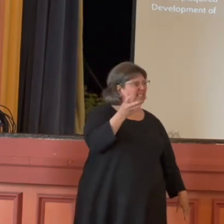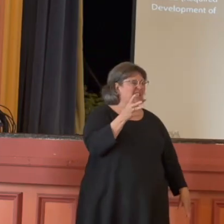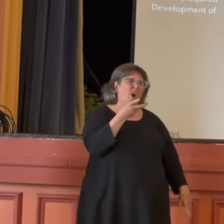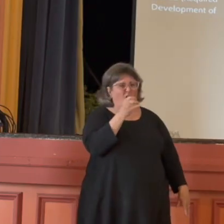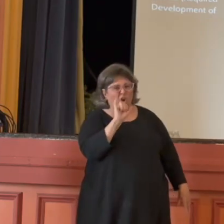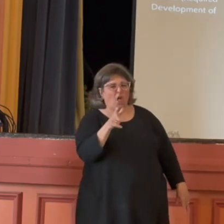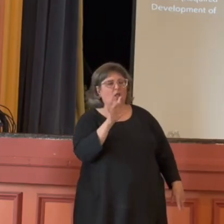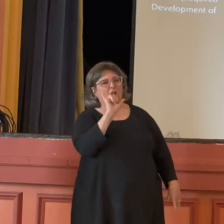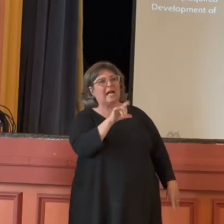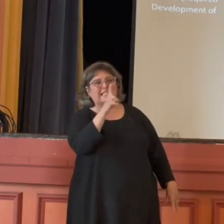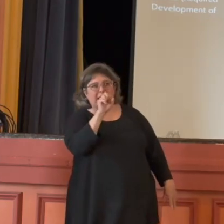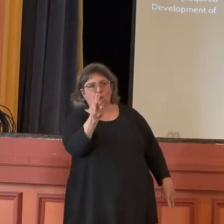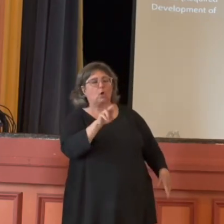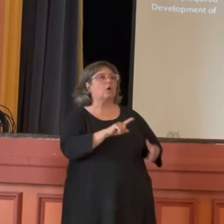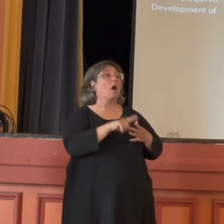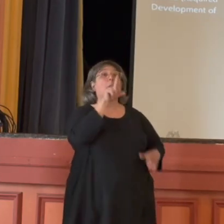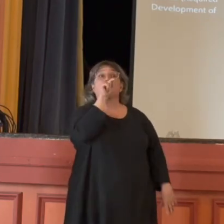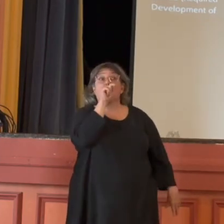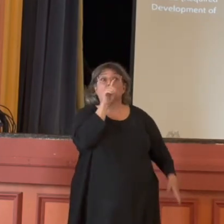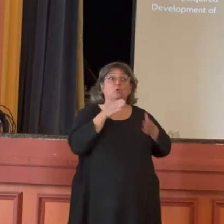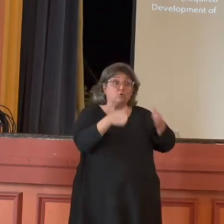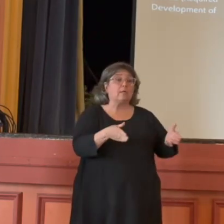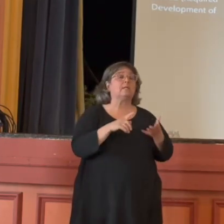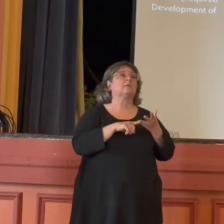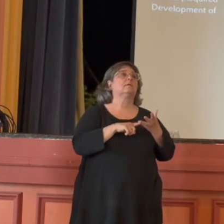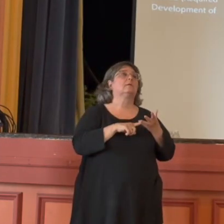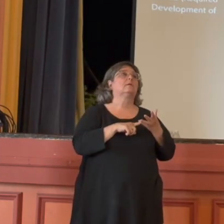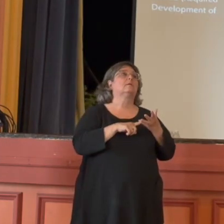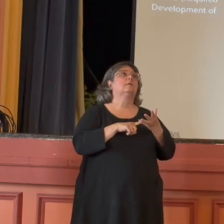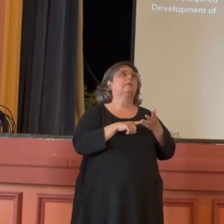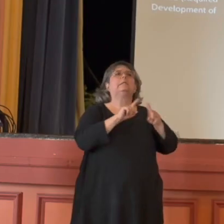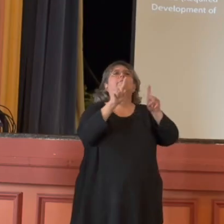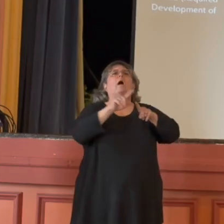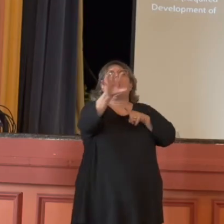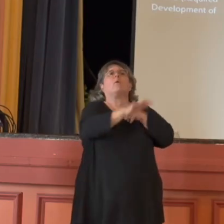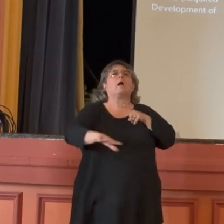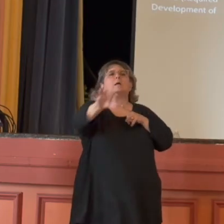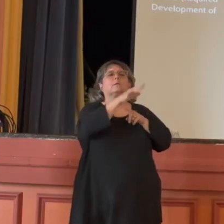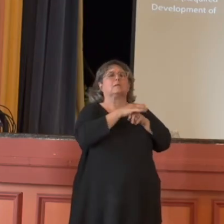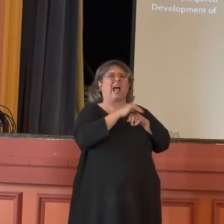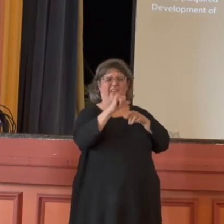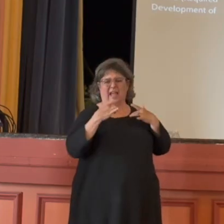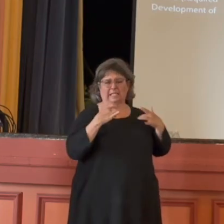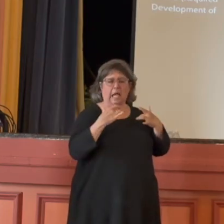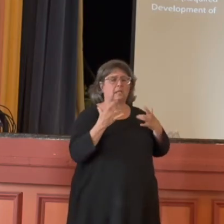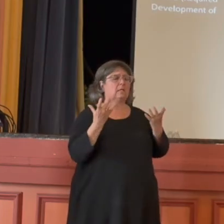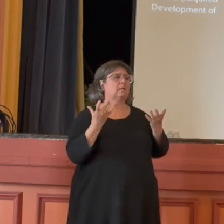at Deer, on Bird, and areas throughout the city where there was